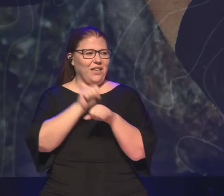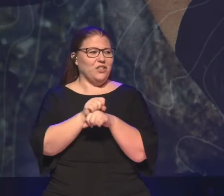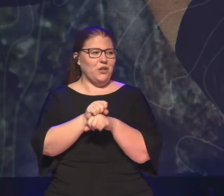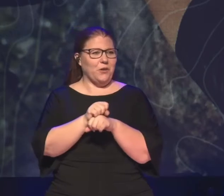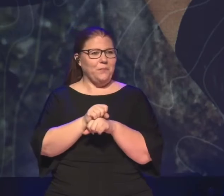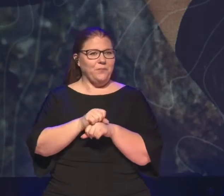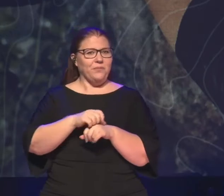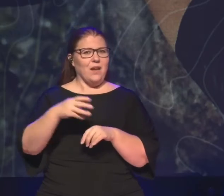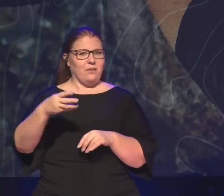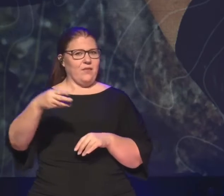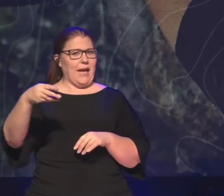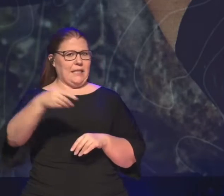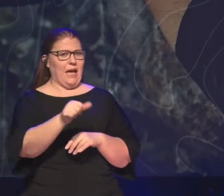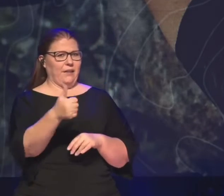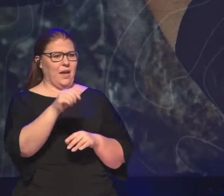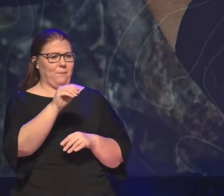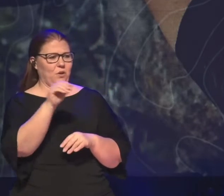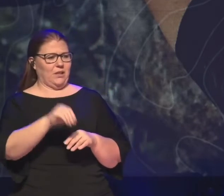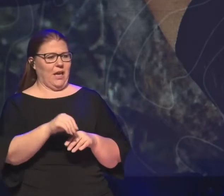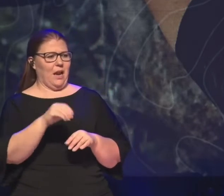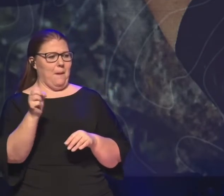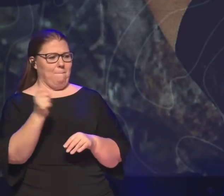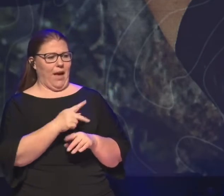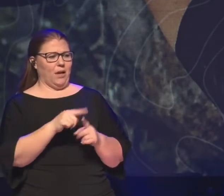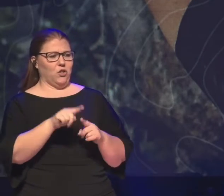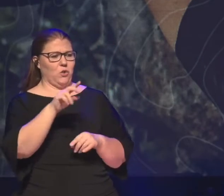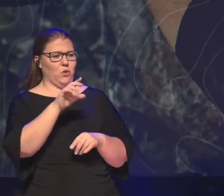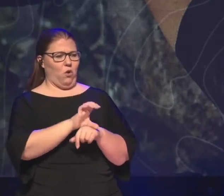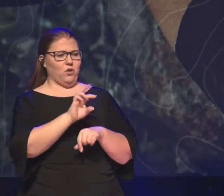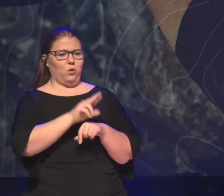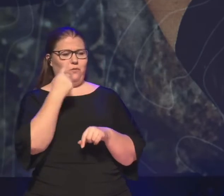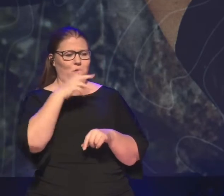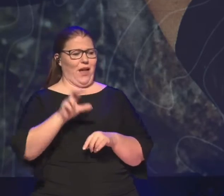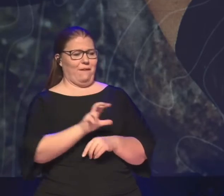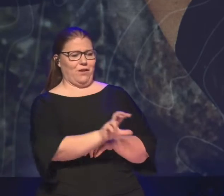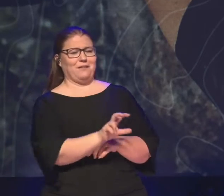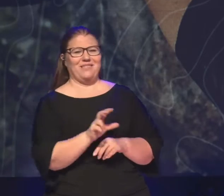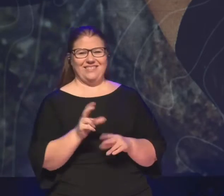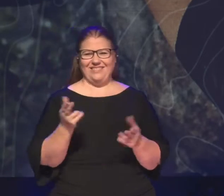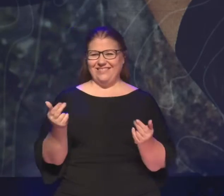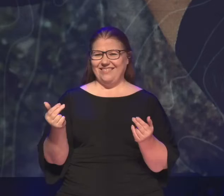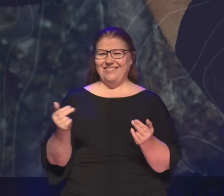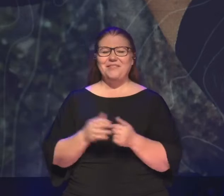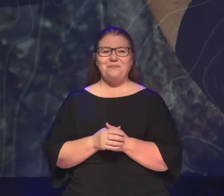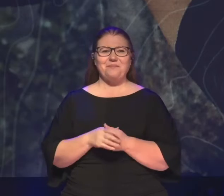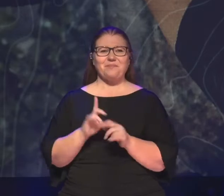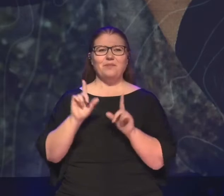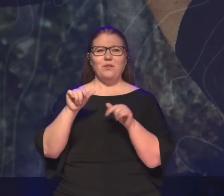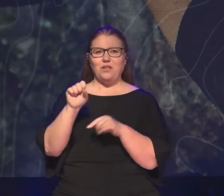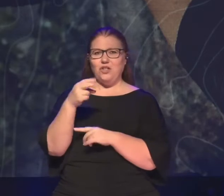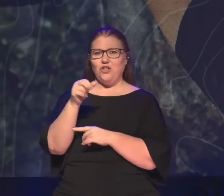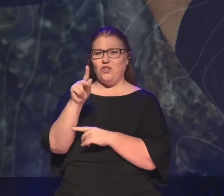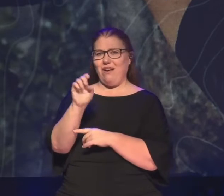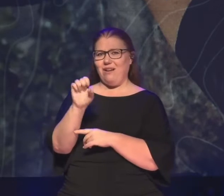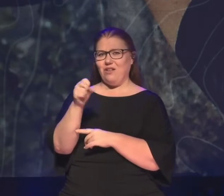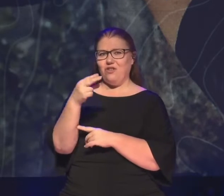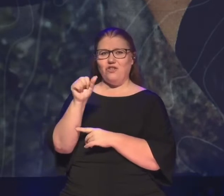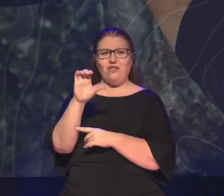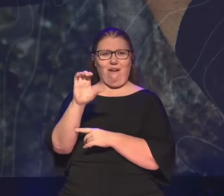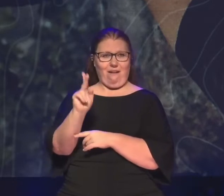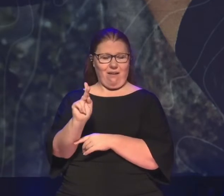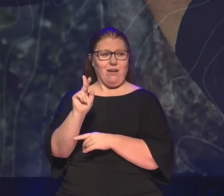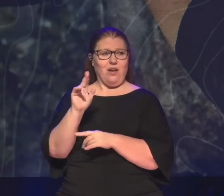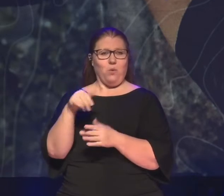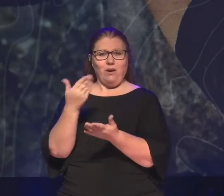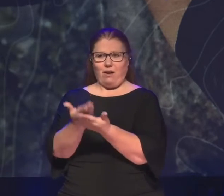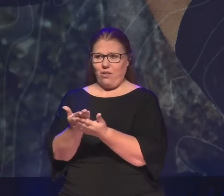tithe 10% of whatever you spend back to Crossroads for that little investment. And we went to this Shake Shack, and when we first got there was one that